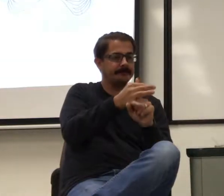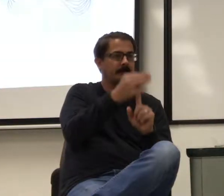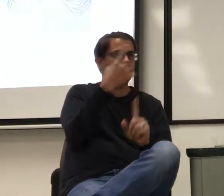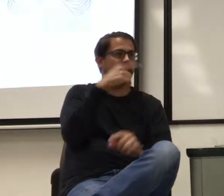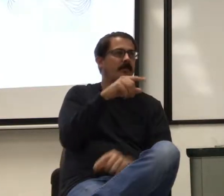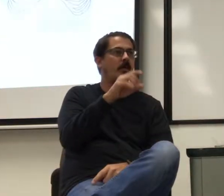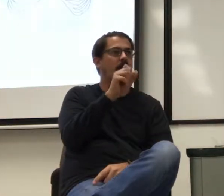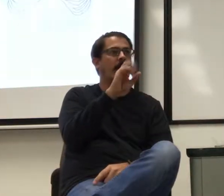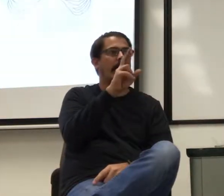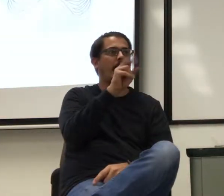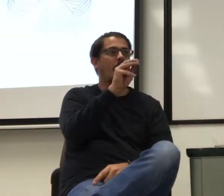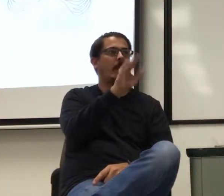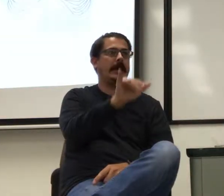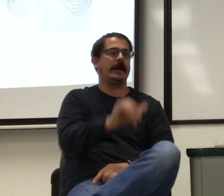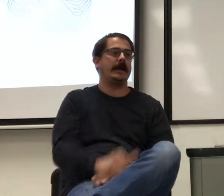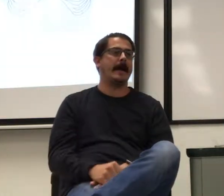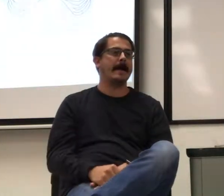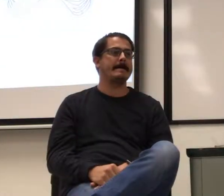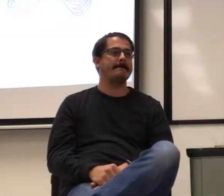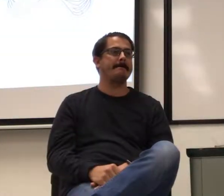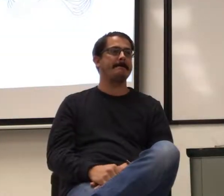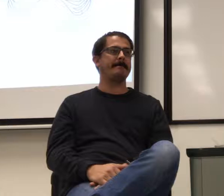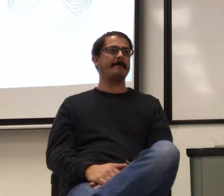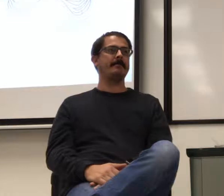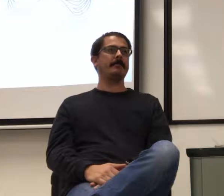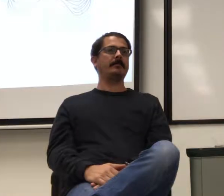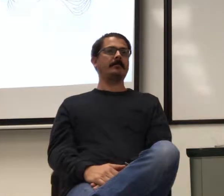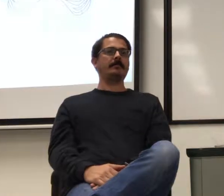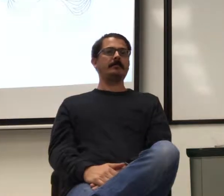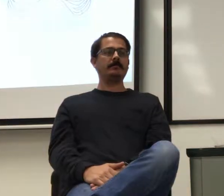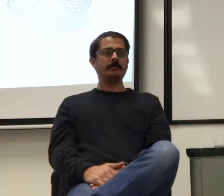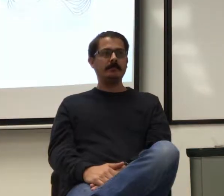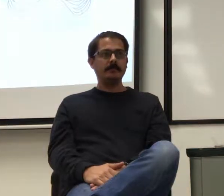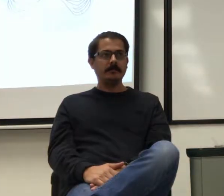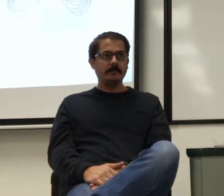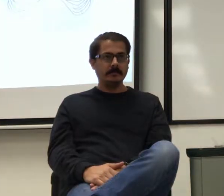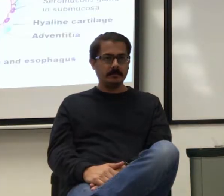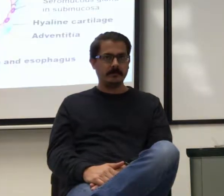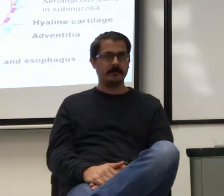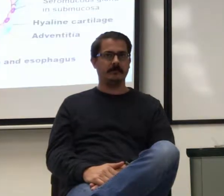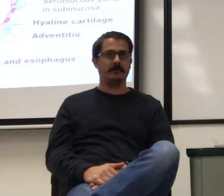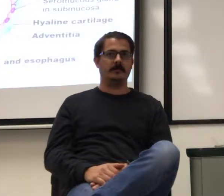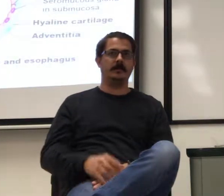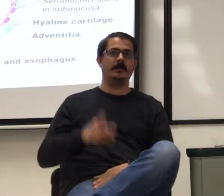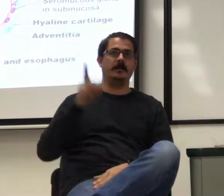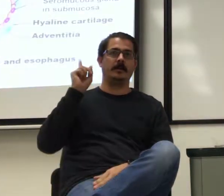airway. And what we see on the next slide